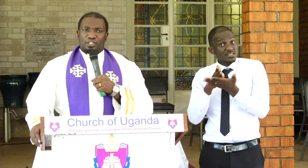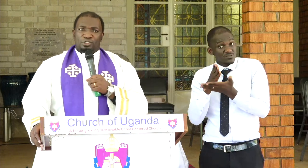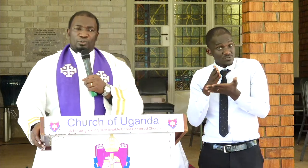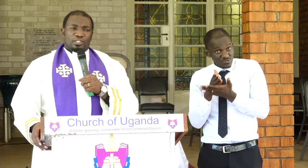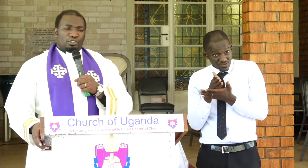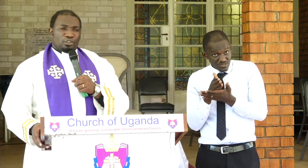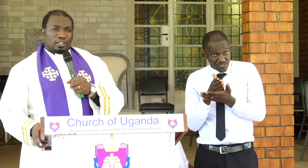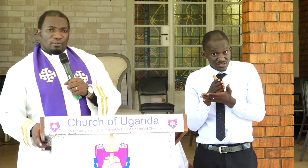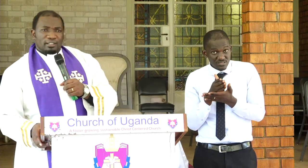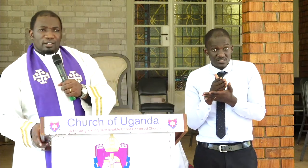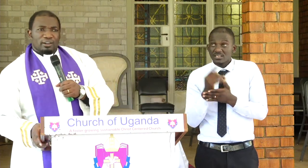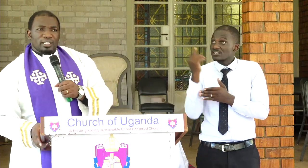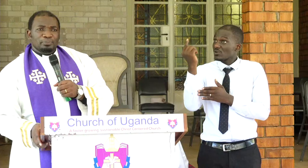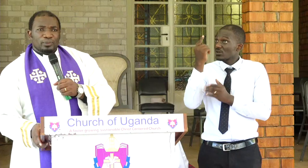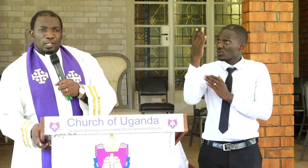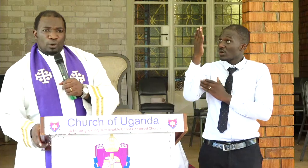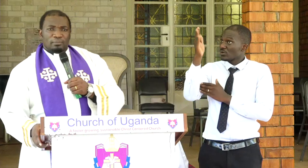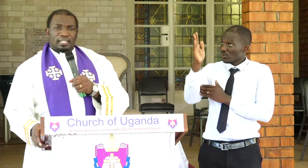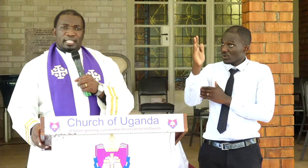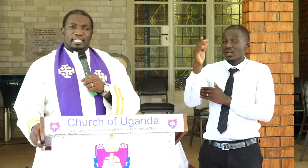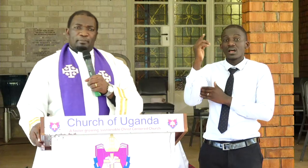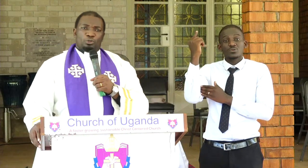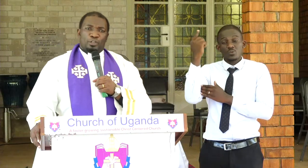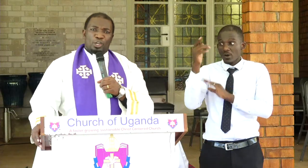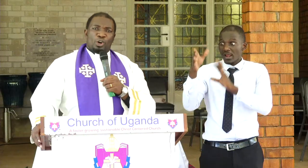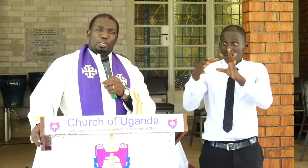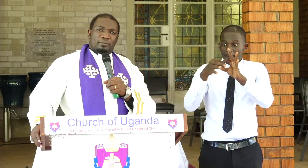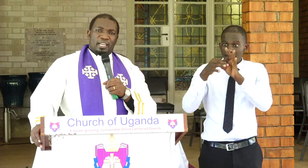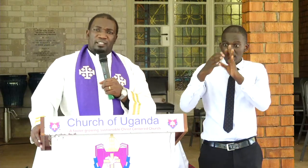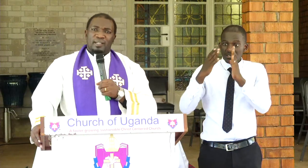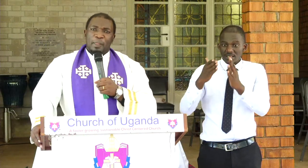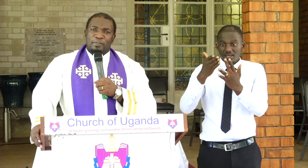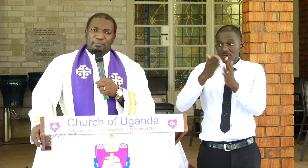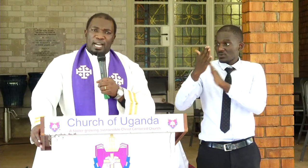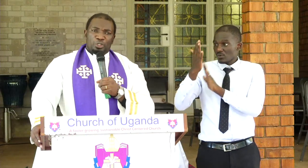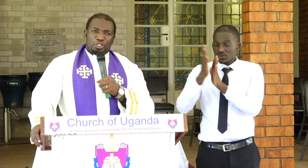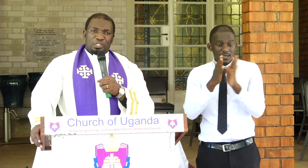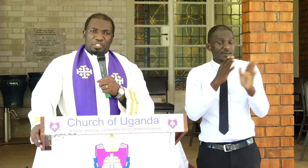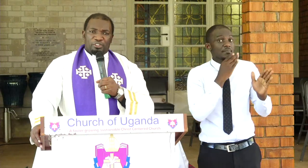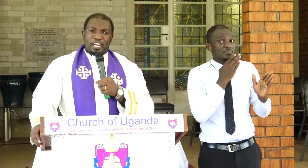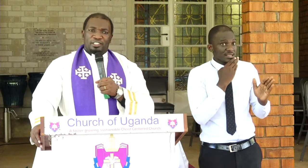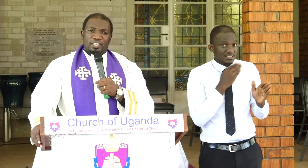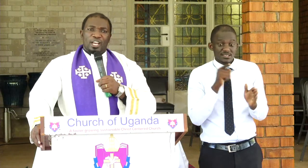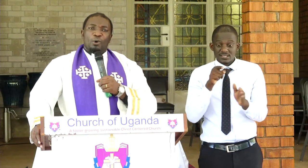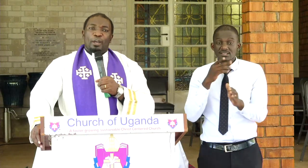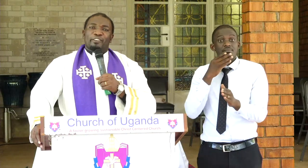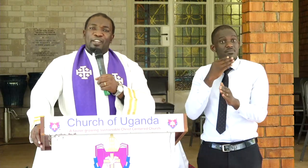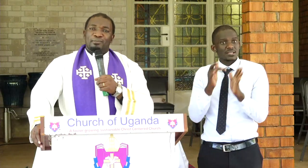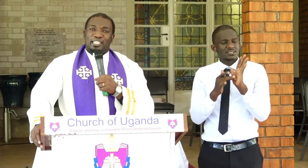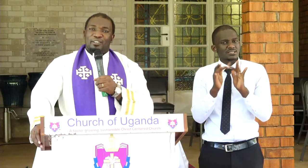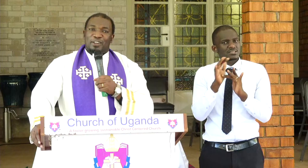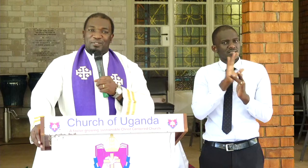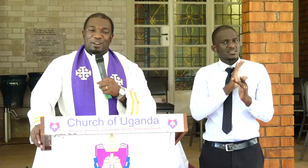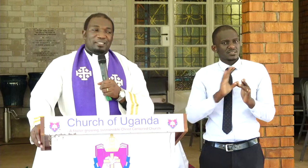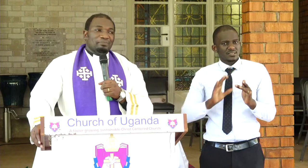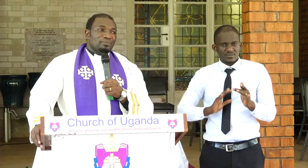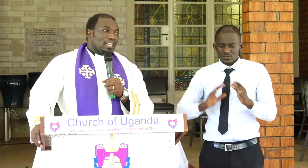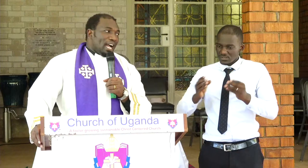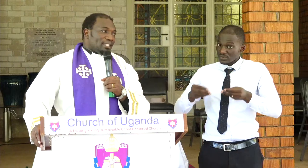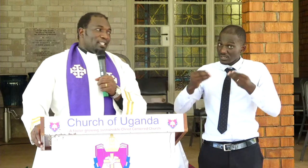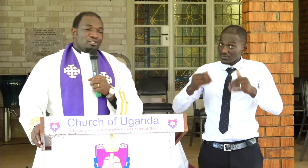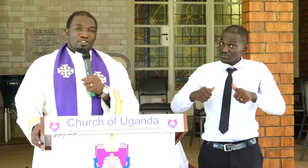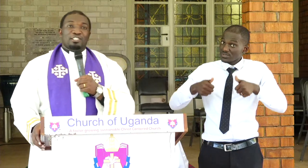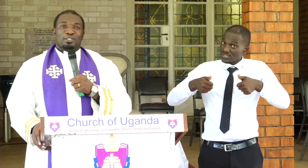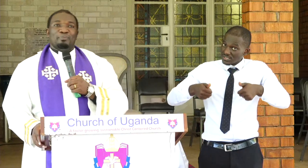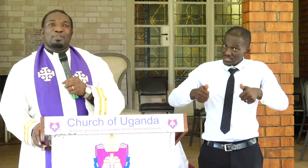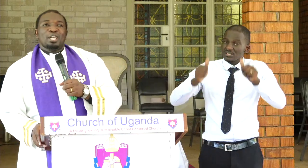that there is only one God and one mediator between God and men, the man Jesus Christ, who gave himself as what?